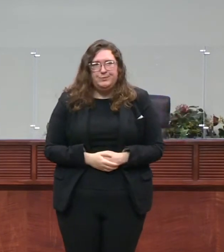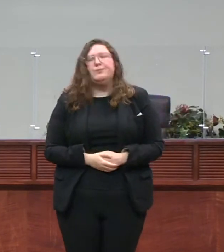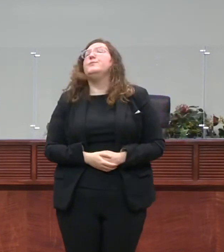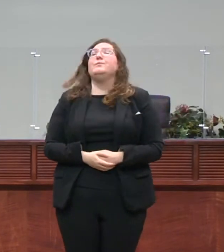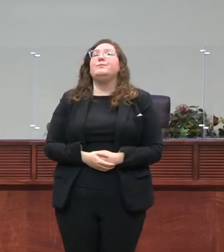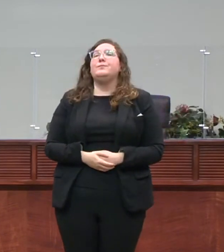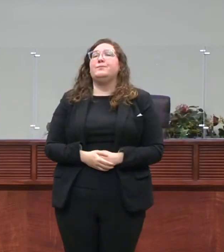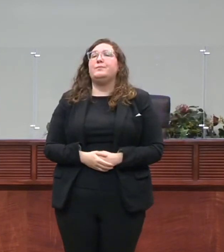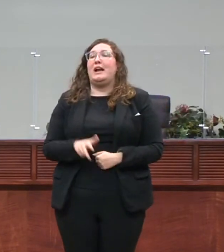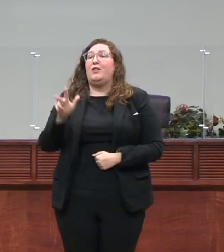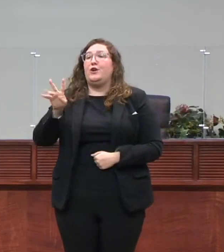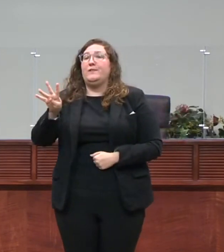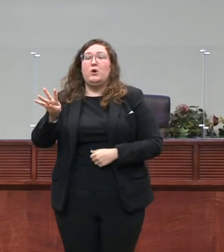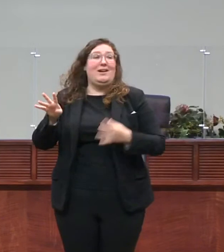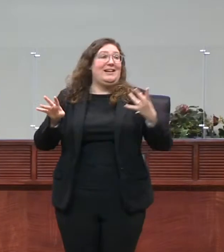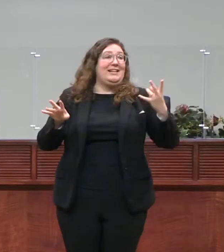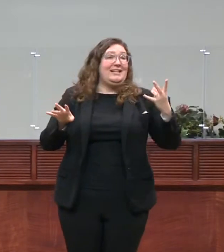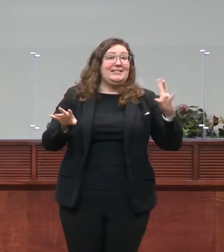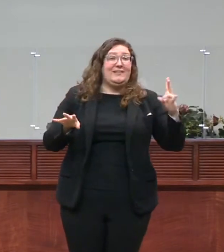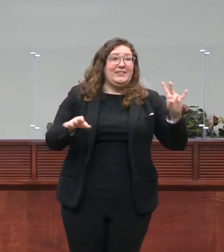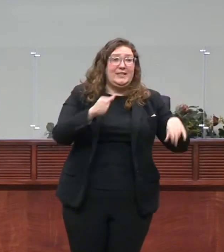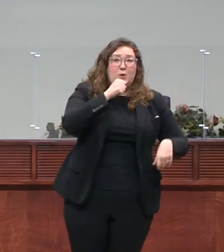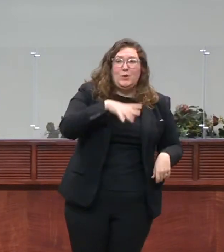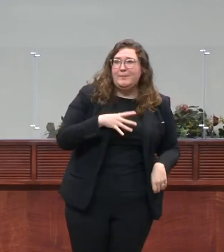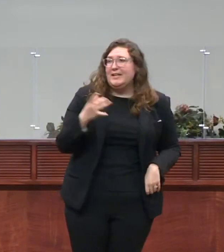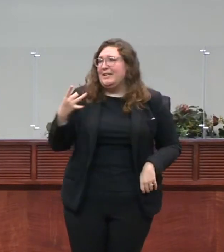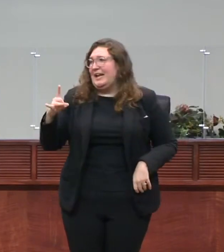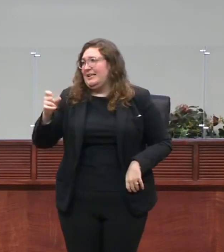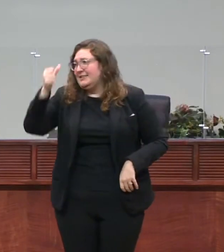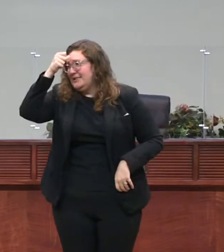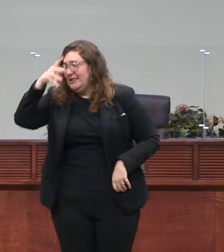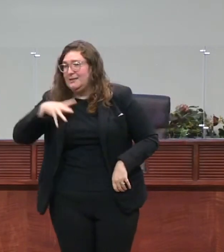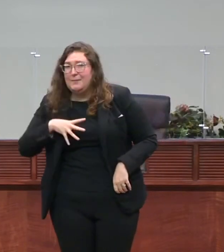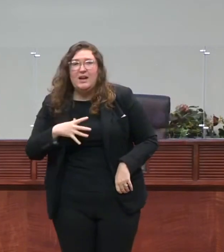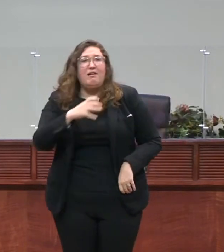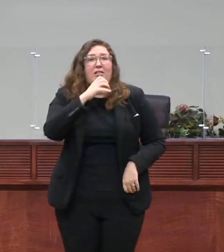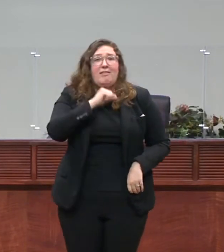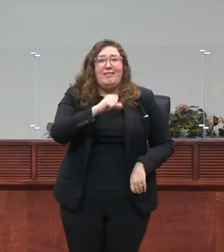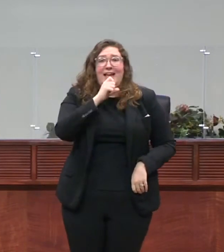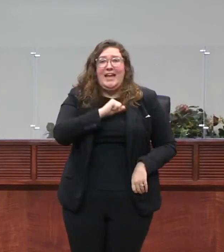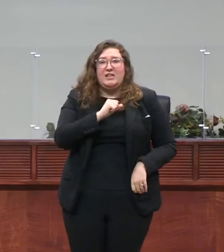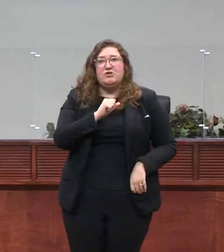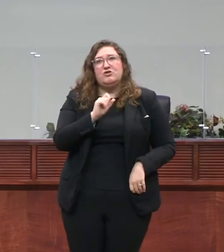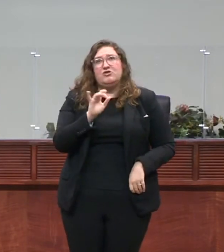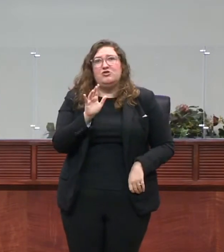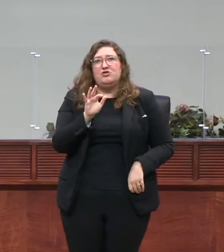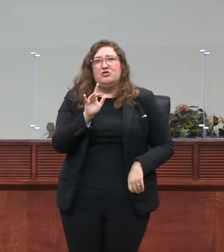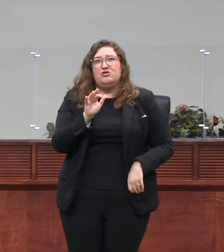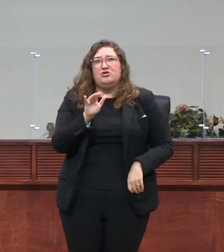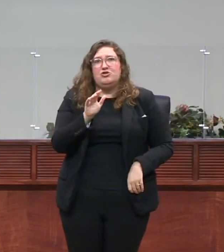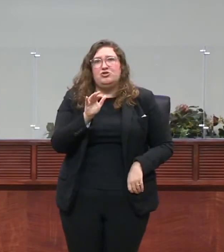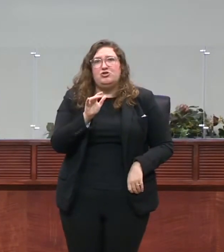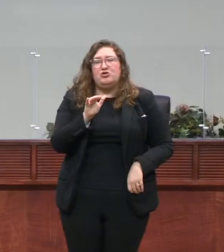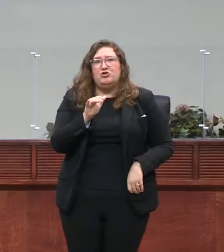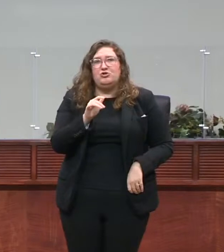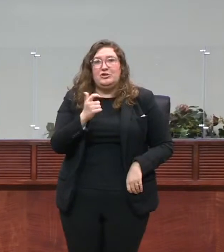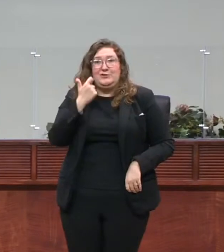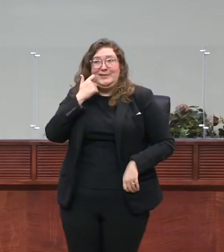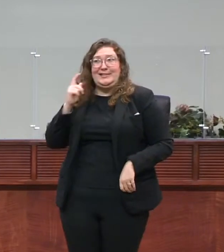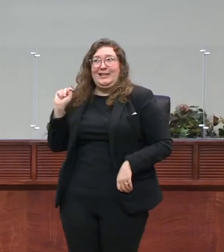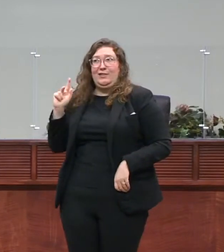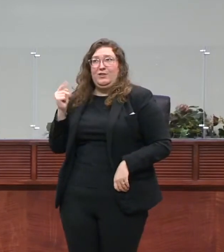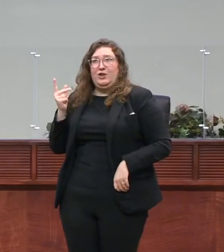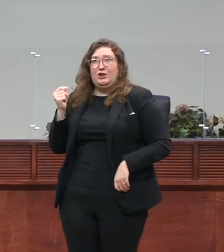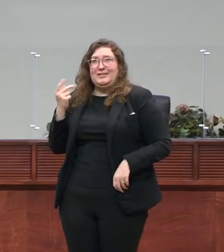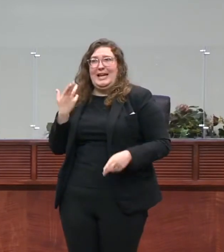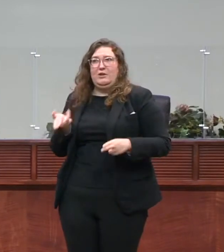were female, 18 were male. The age of those who passed since Thursday, or